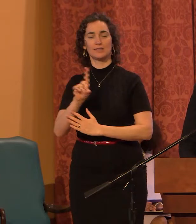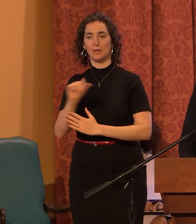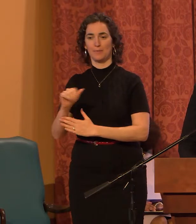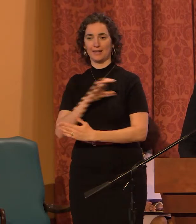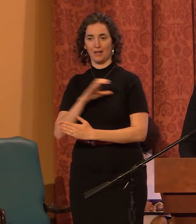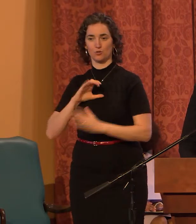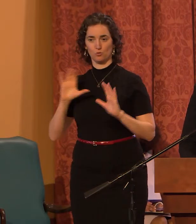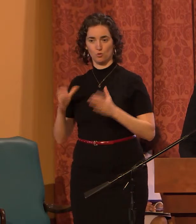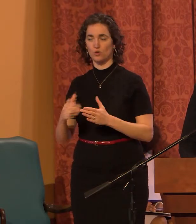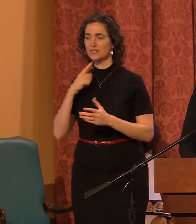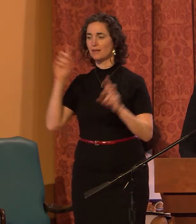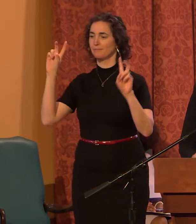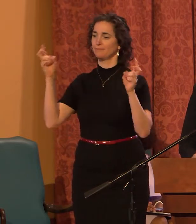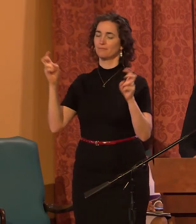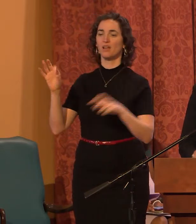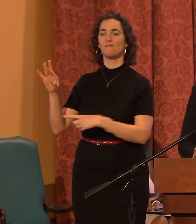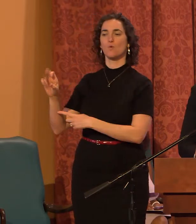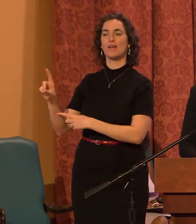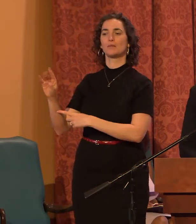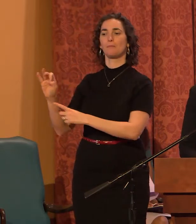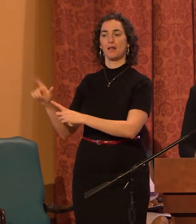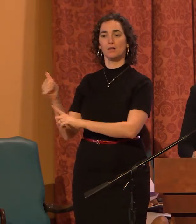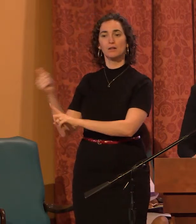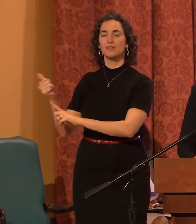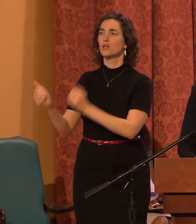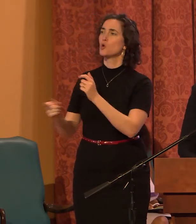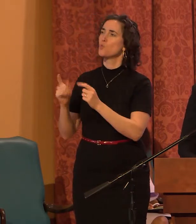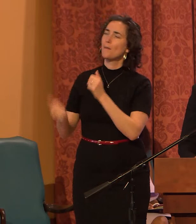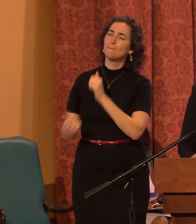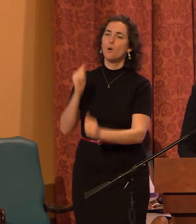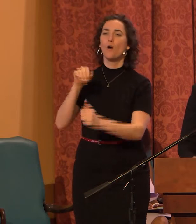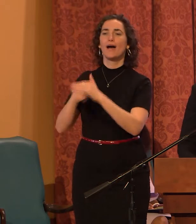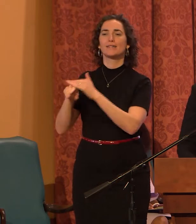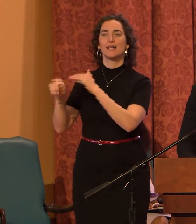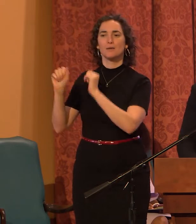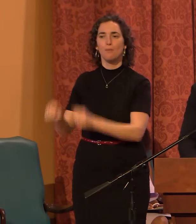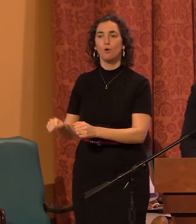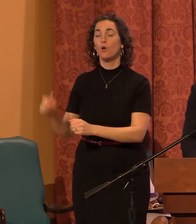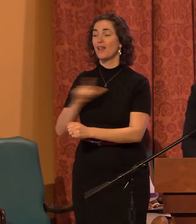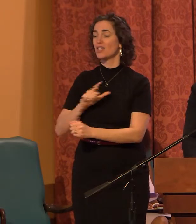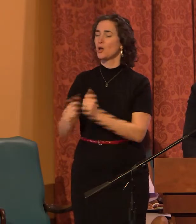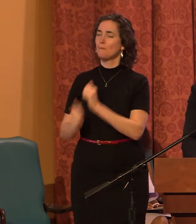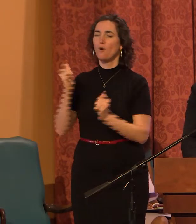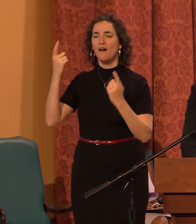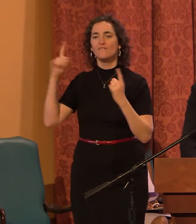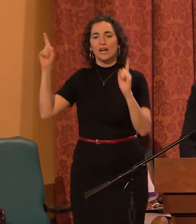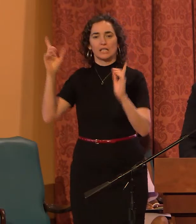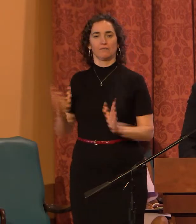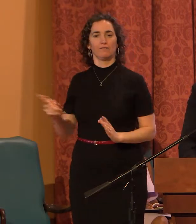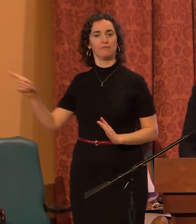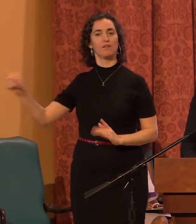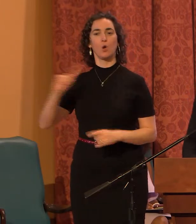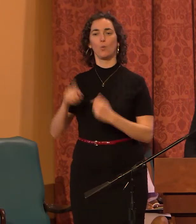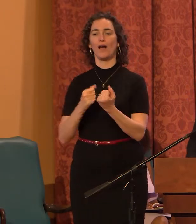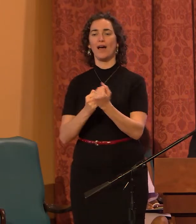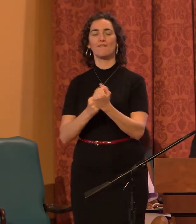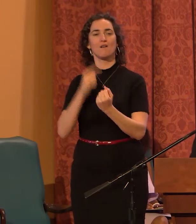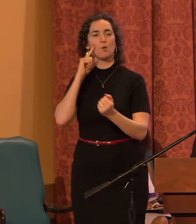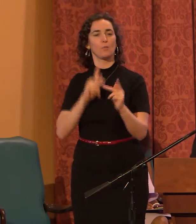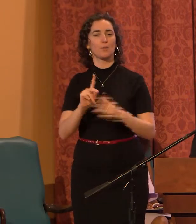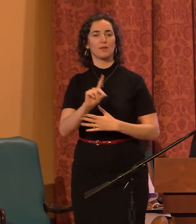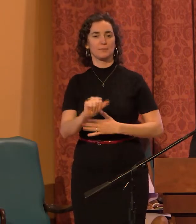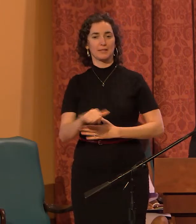this. Fred Mills was one of the most accessible and effective legislators when I was advocating for people with